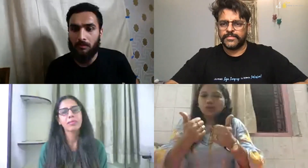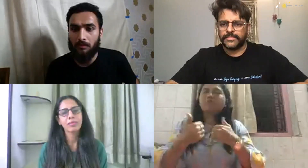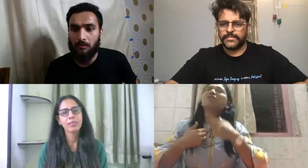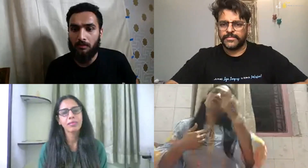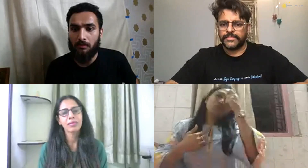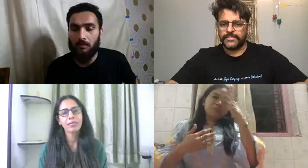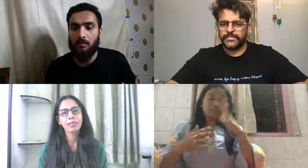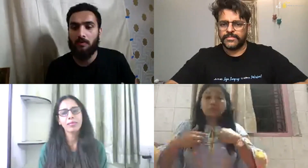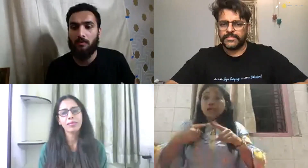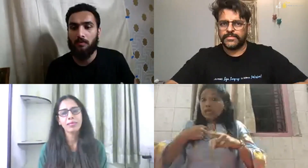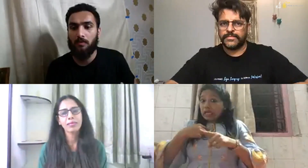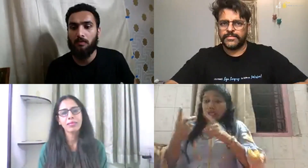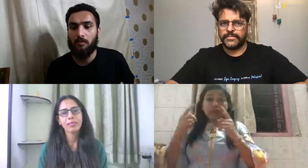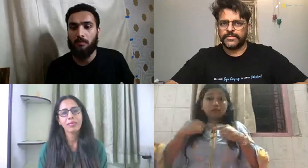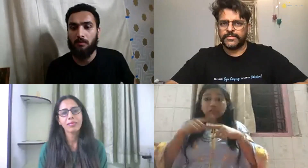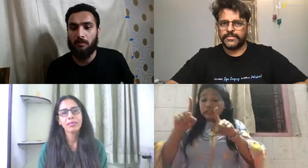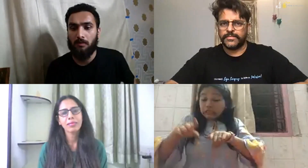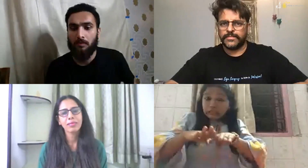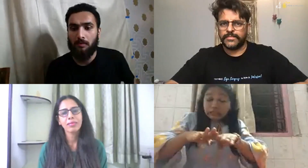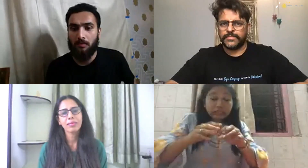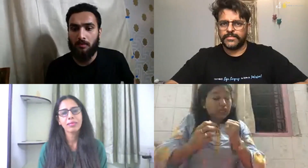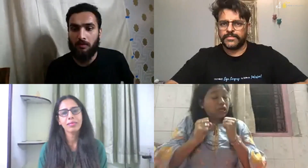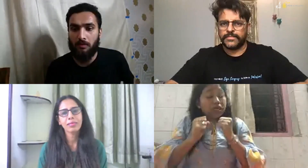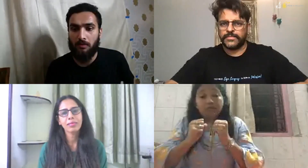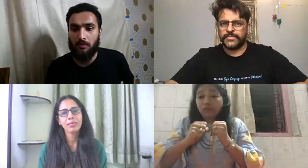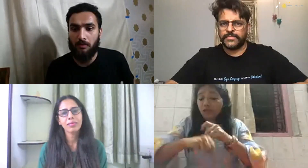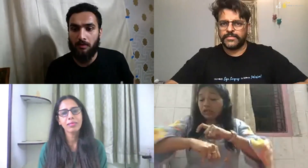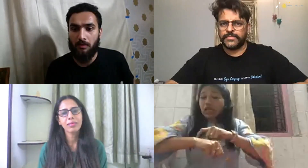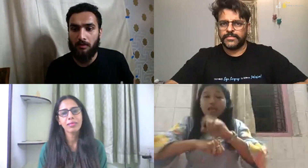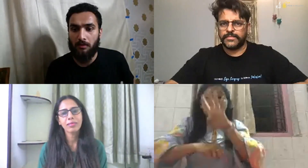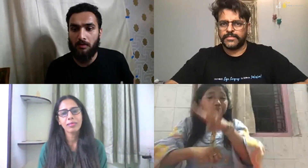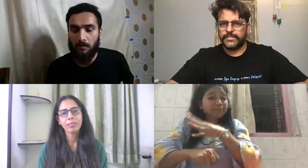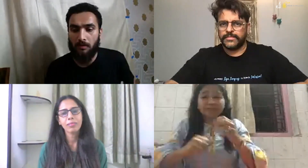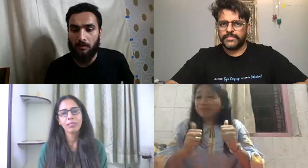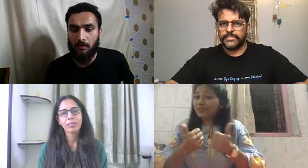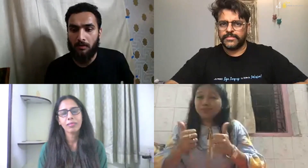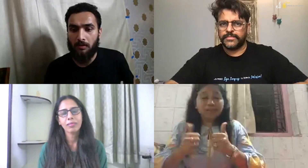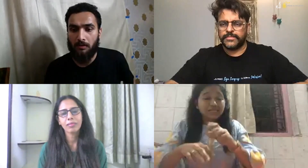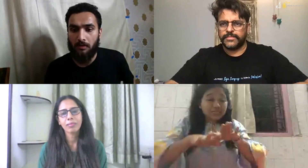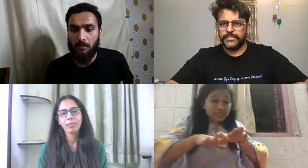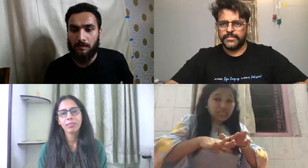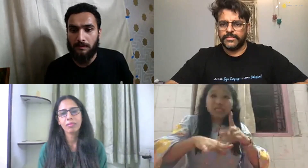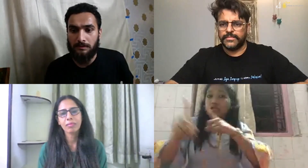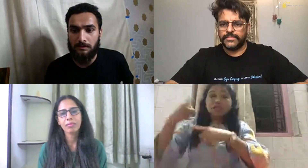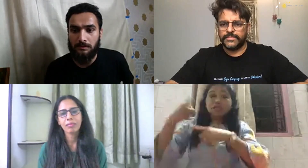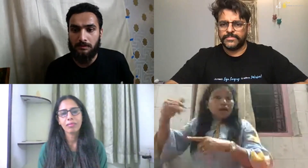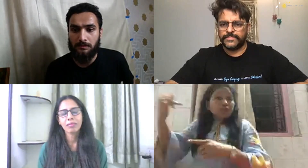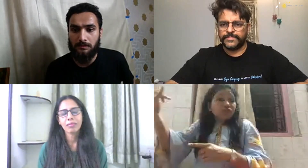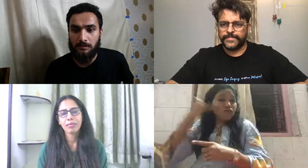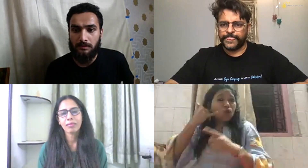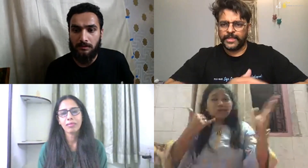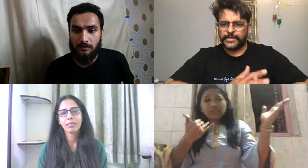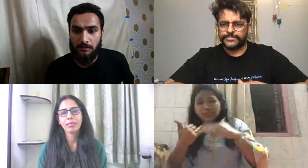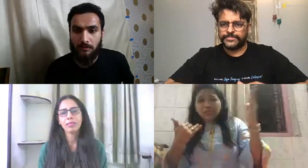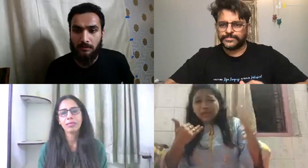you can do great work. So that's how I thought that I will do both of the things. Yeah, in the beginning it was quite tough. I couldn't manage